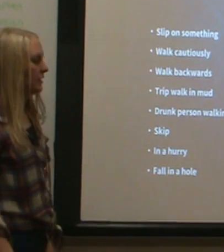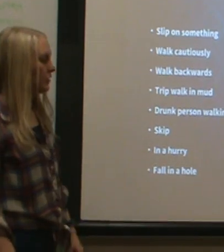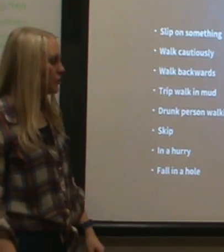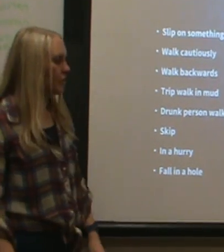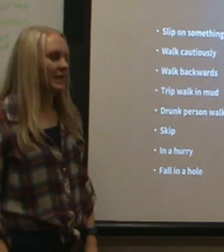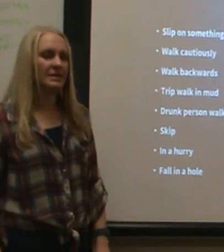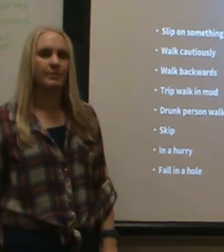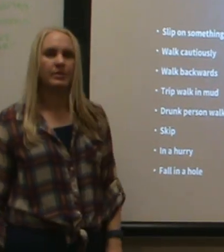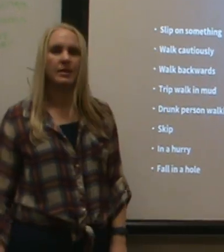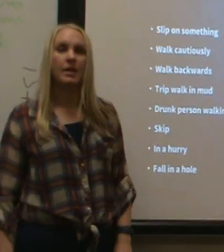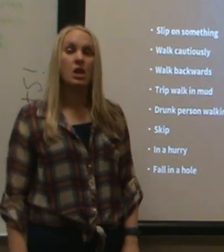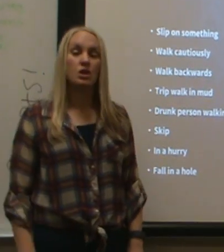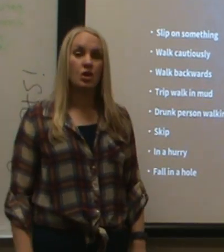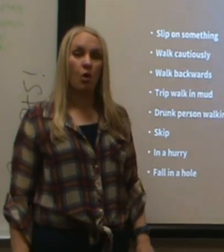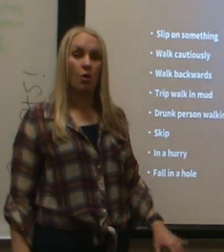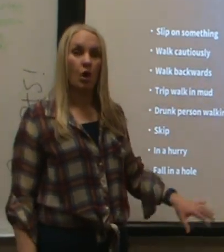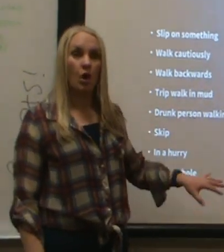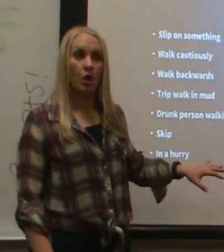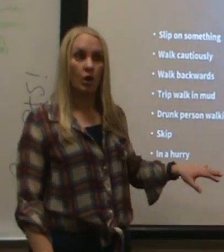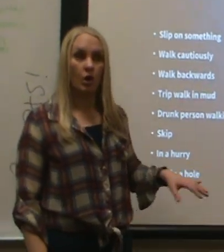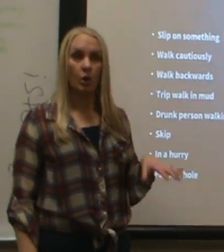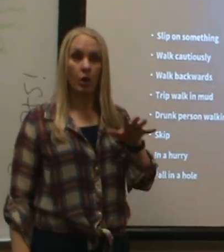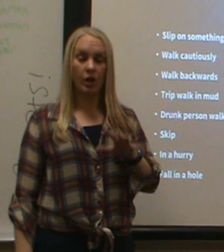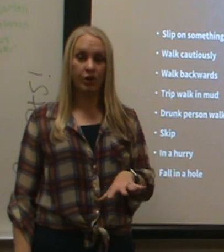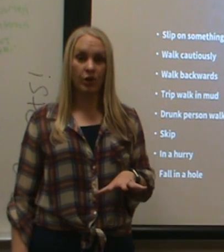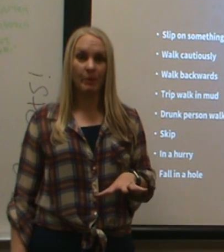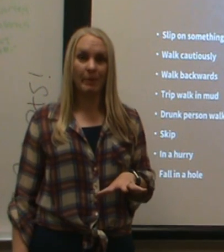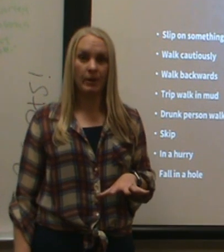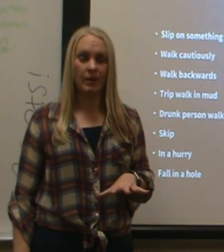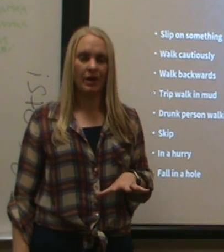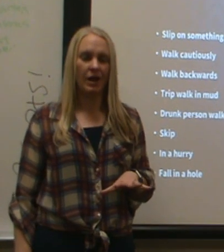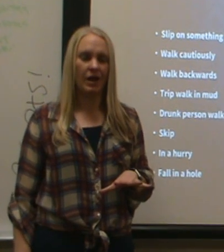Those are my examples. So, look through your